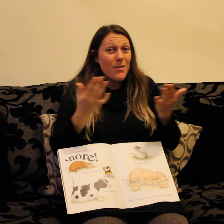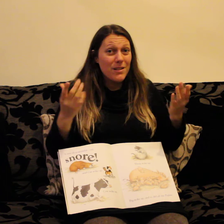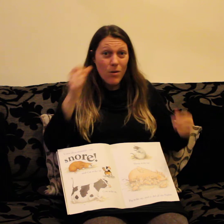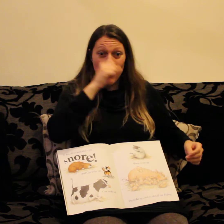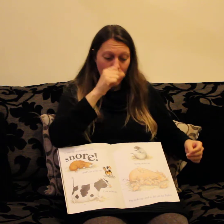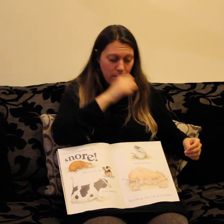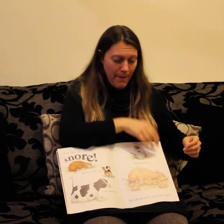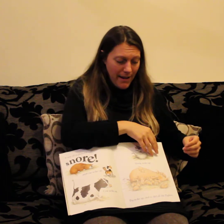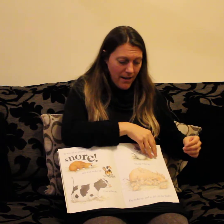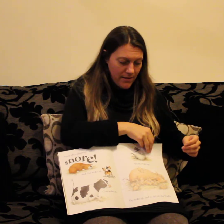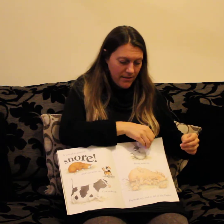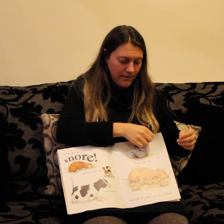did all the piglets.